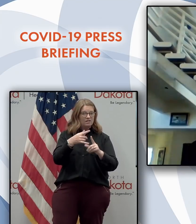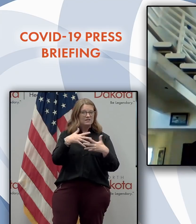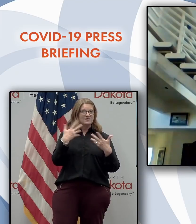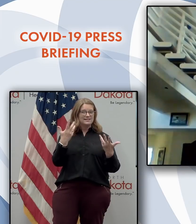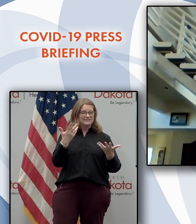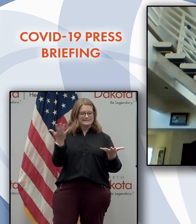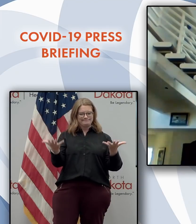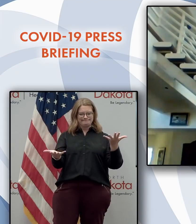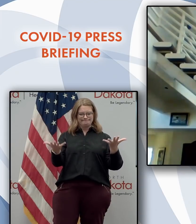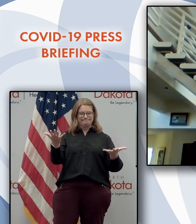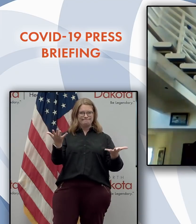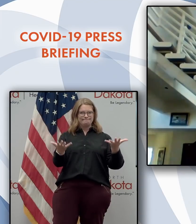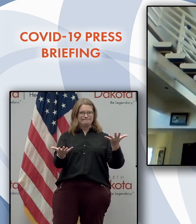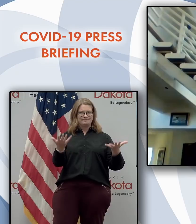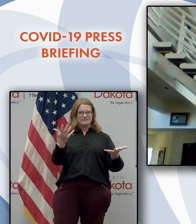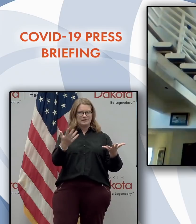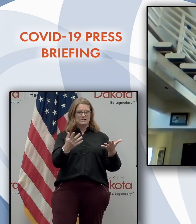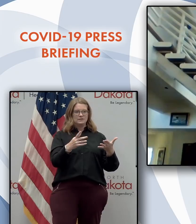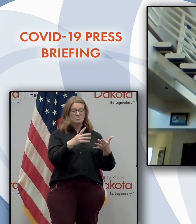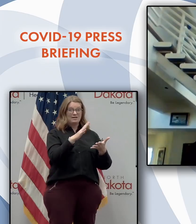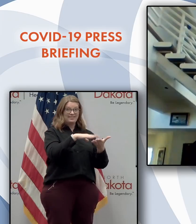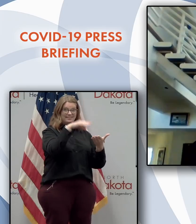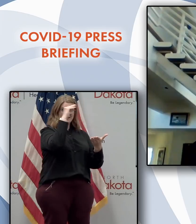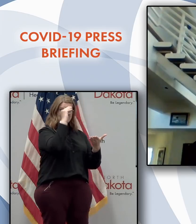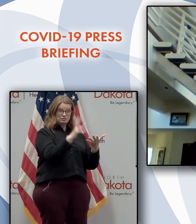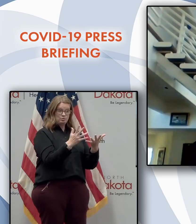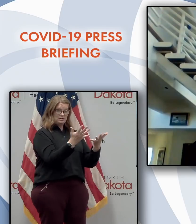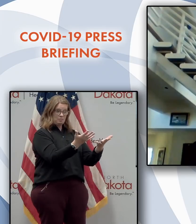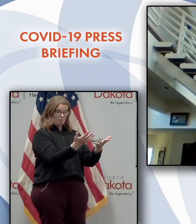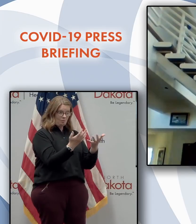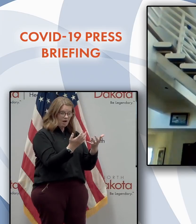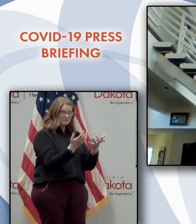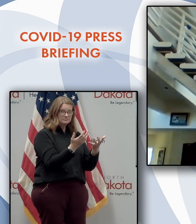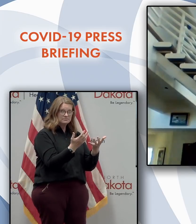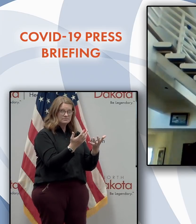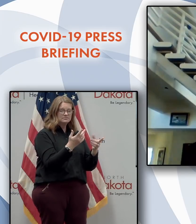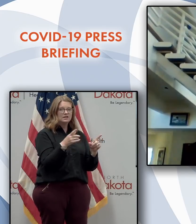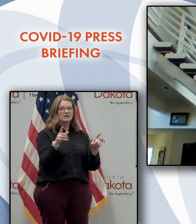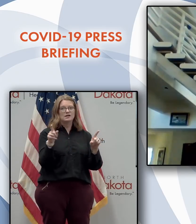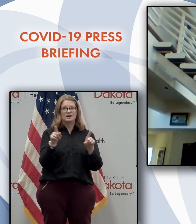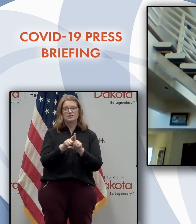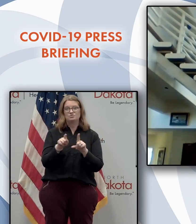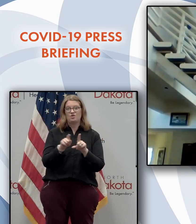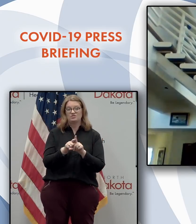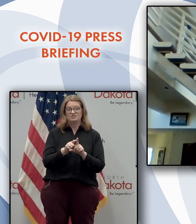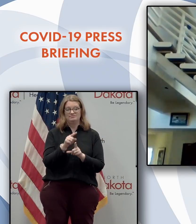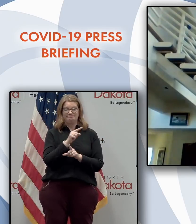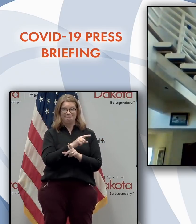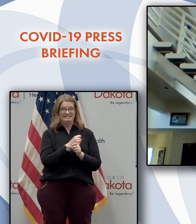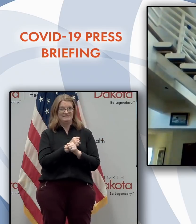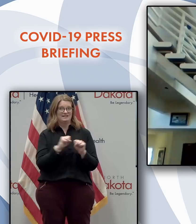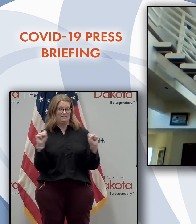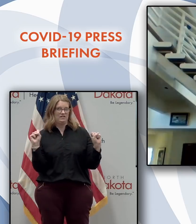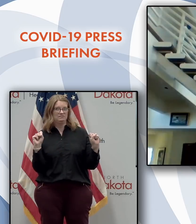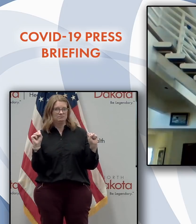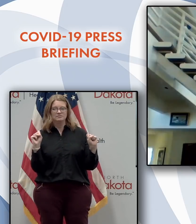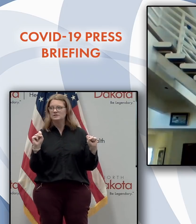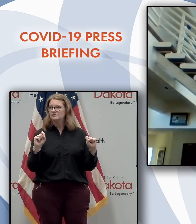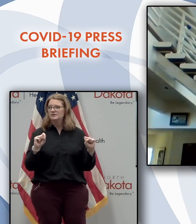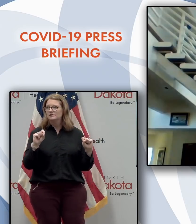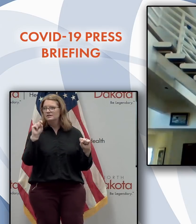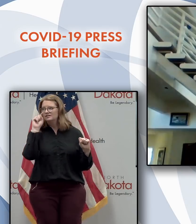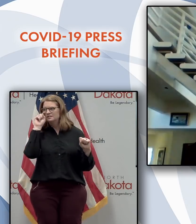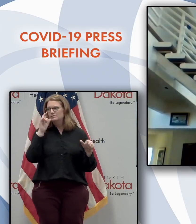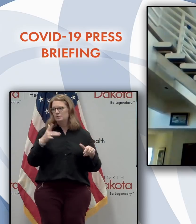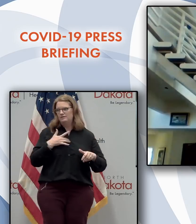balance what the clear student desire is along with their safety. And I think we have a